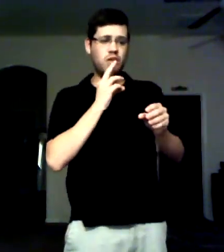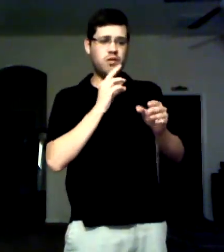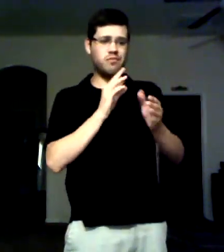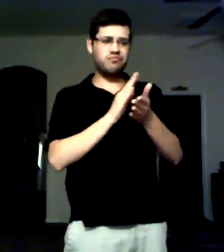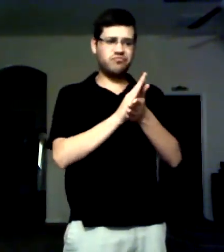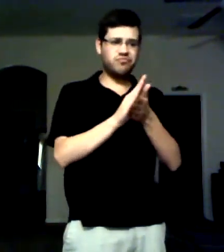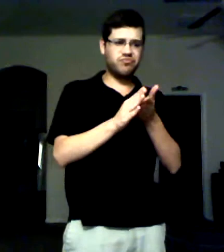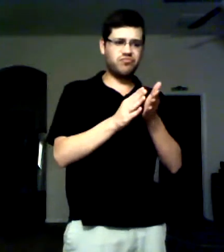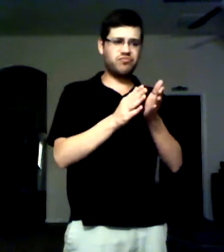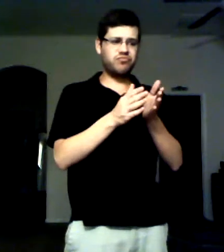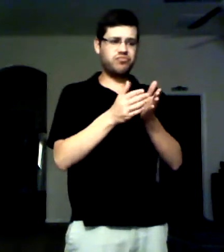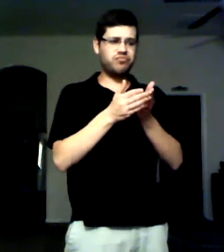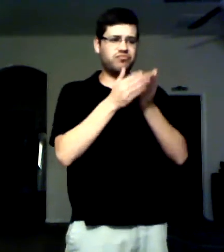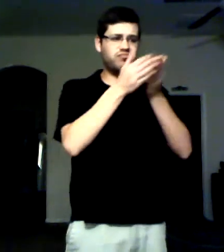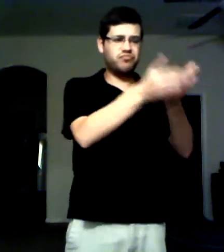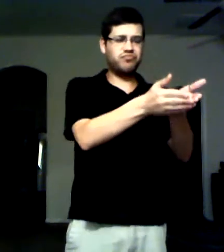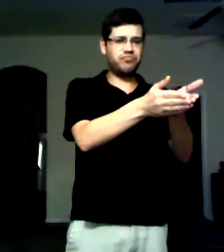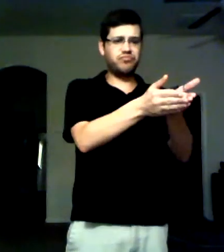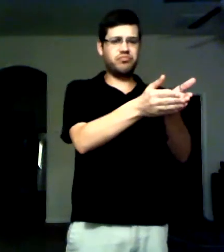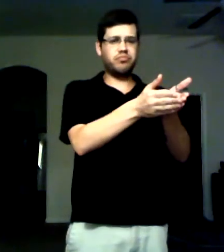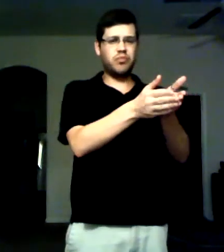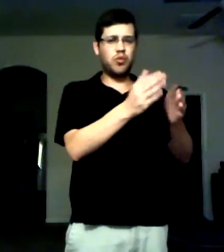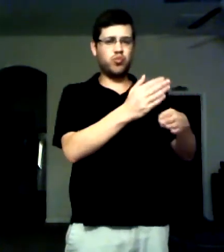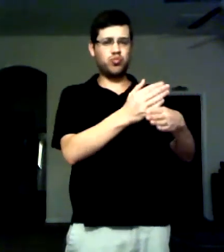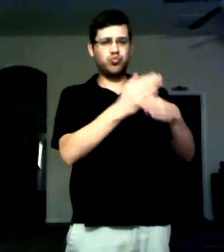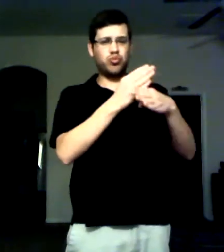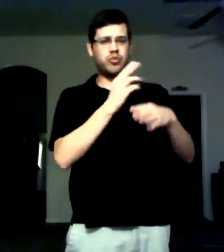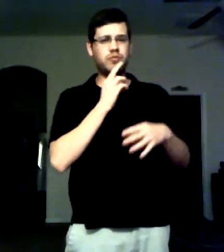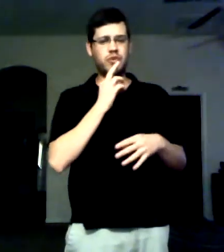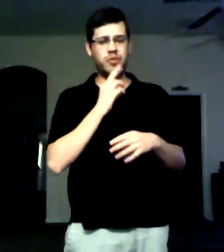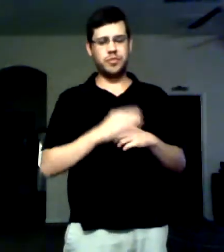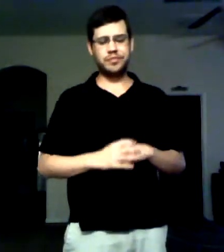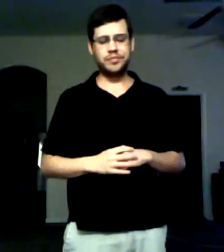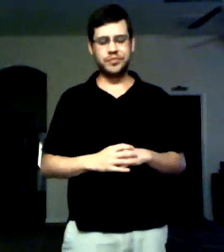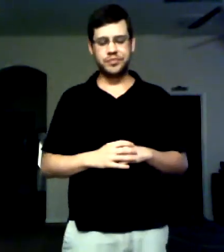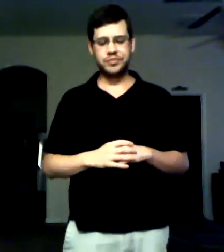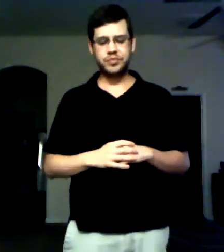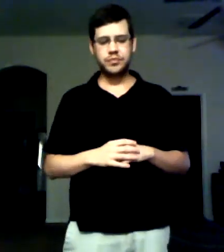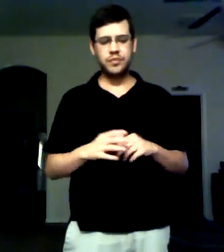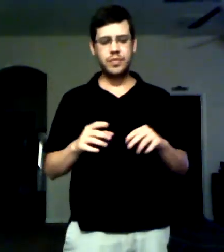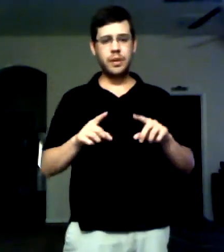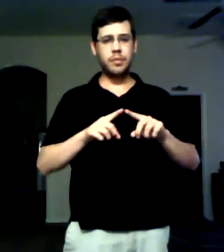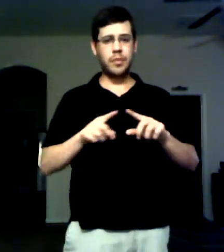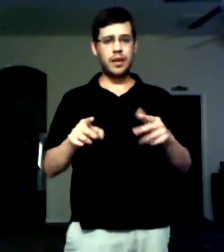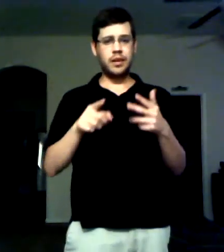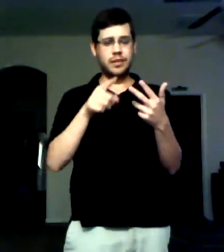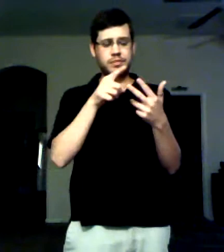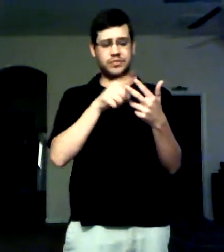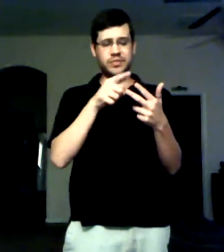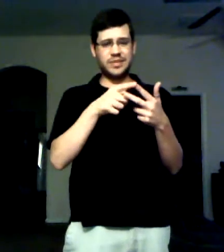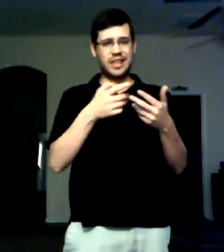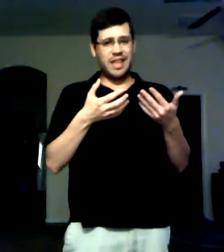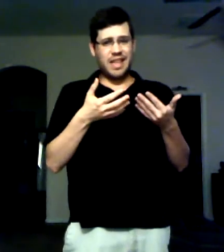And it's a touch heavier than Kevlar, and that, I guess, is probably the only drawback. It's a lot less